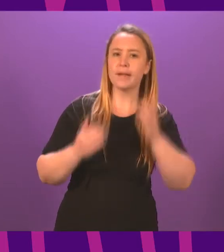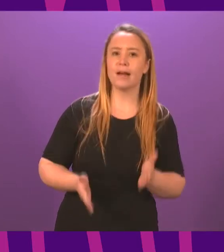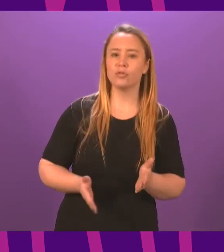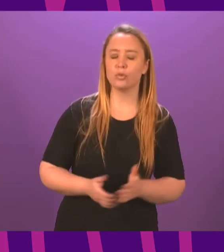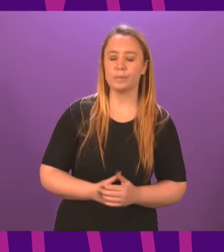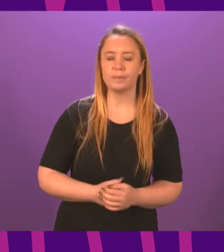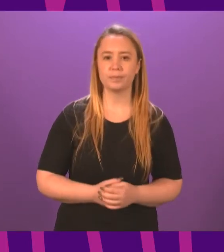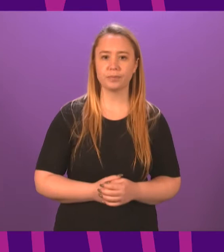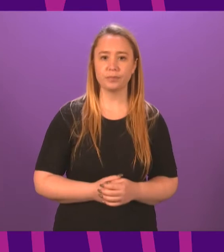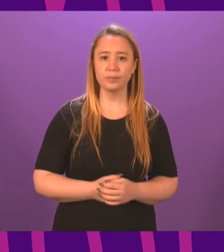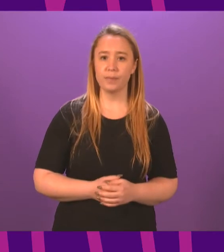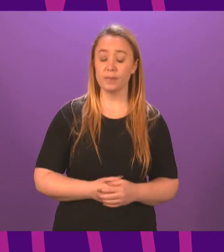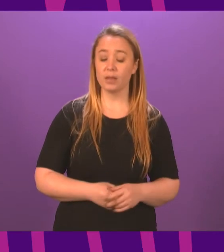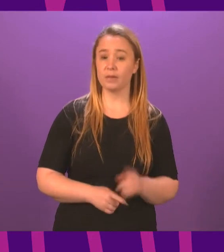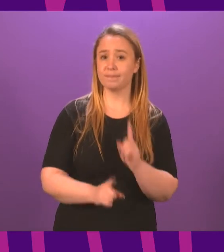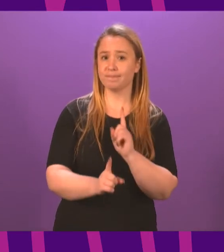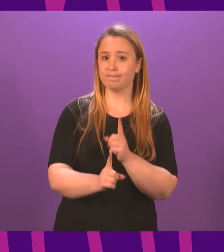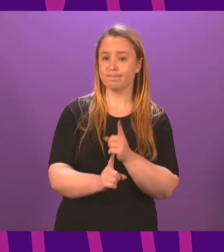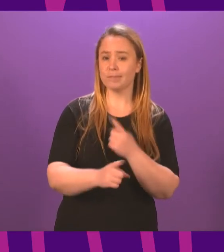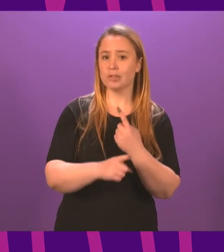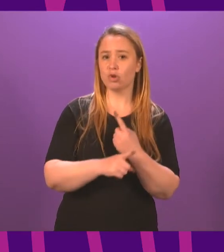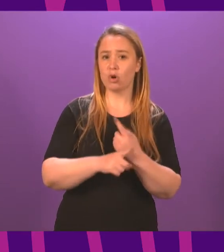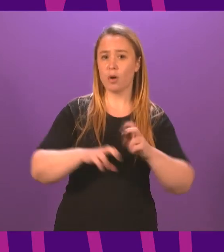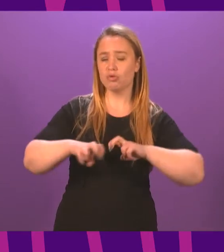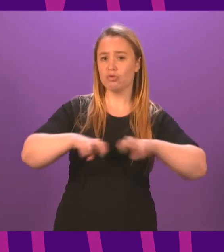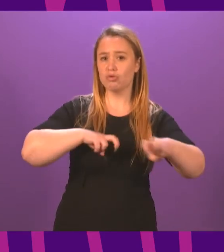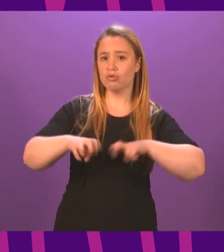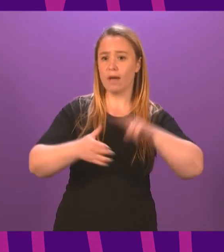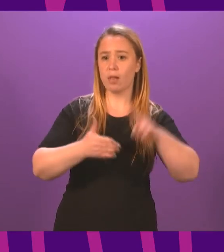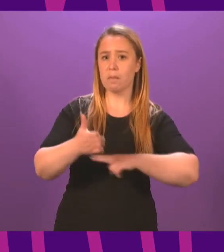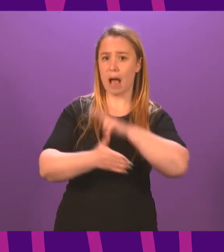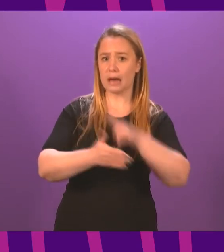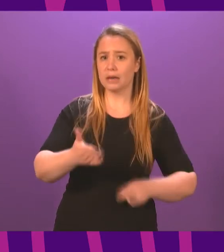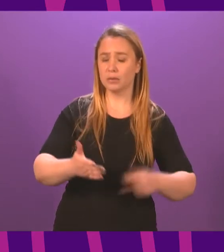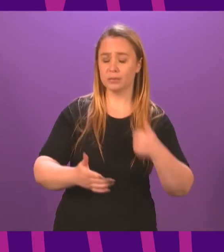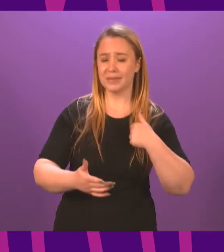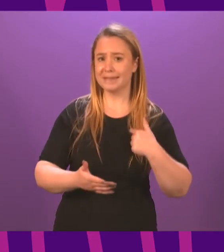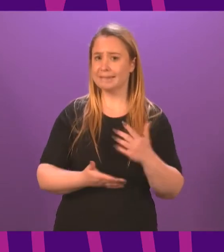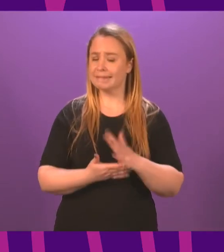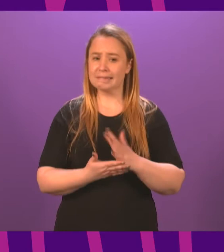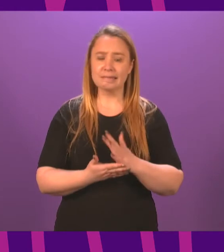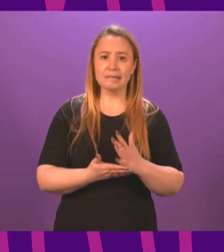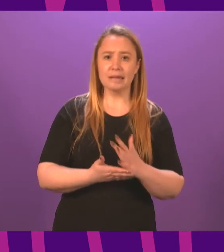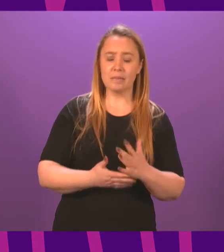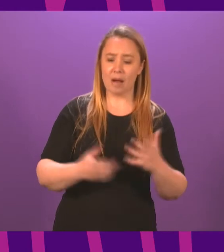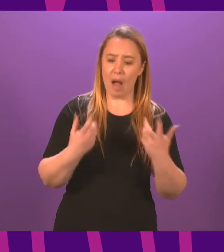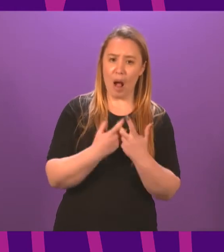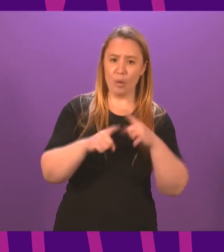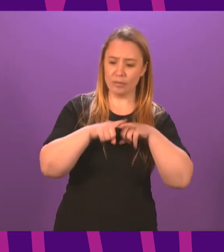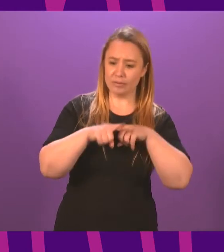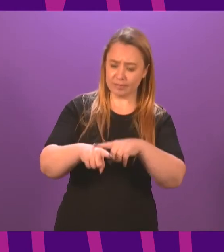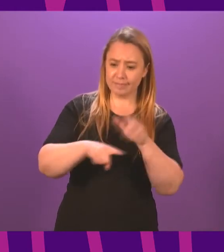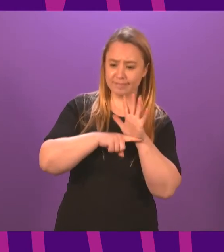is particularly pertinent when it comes to the ban on travel, where we have very serious reservations about both its application